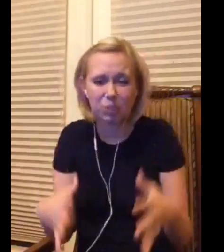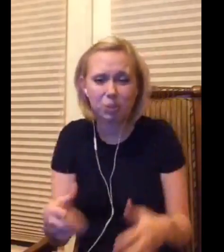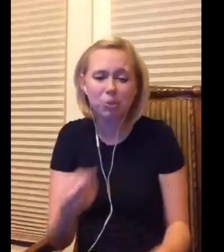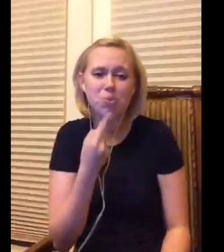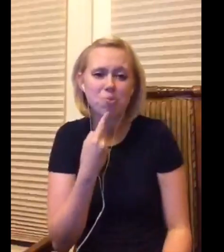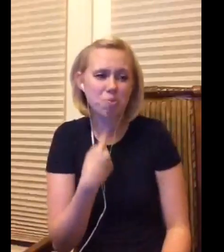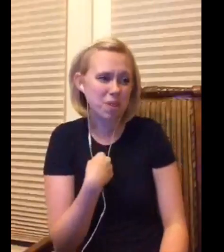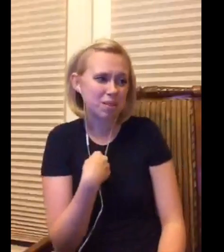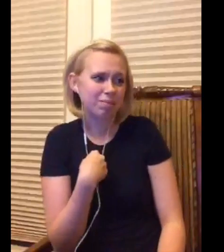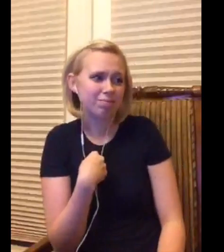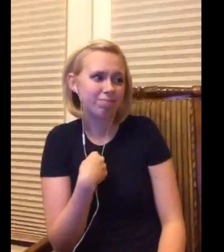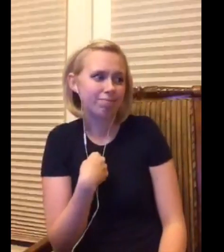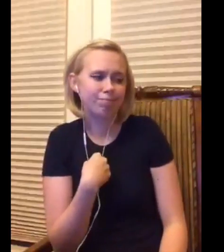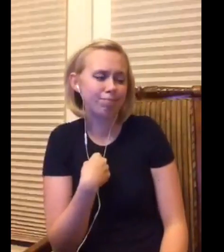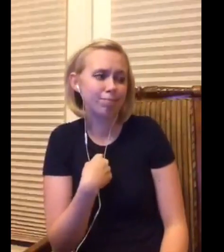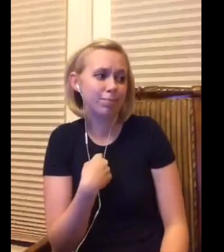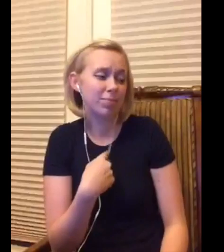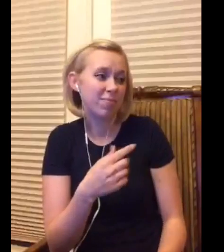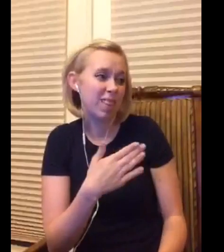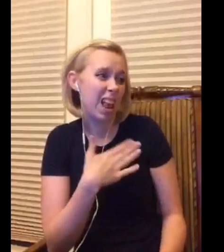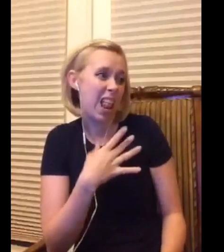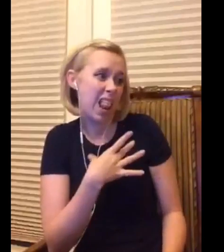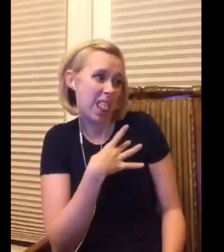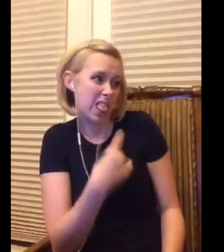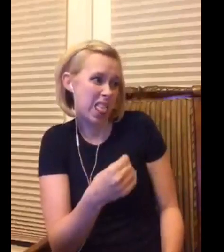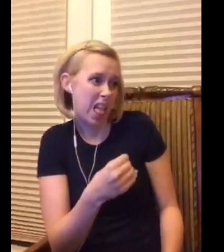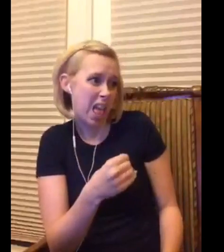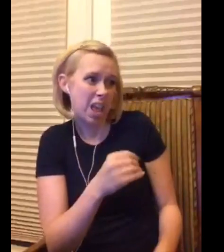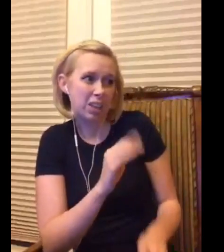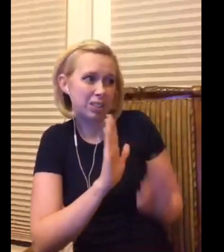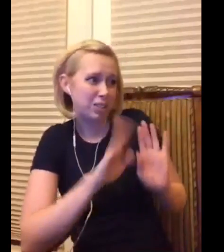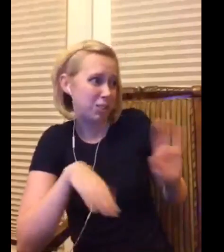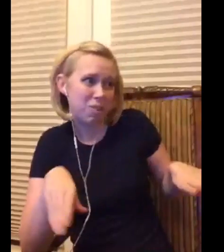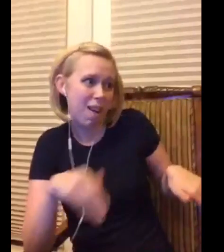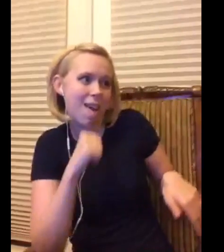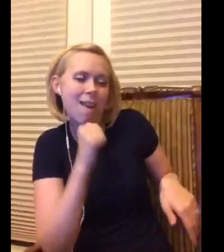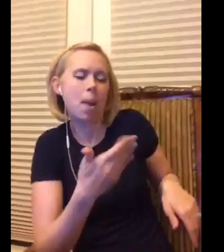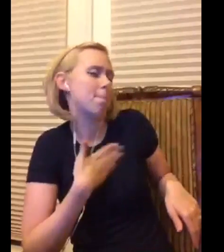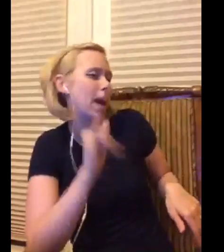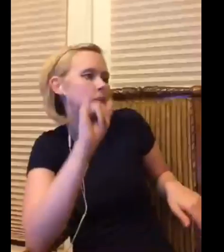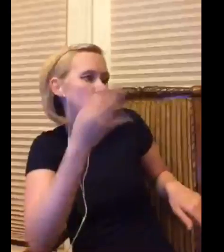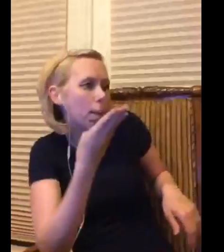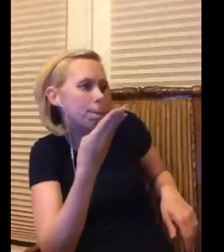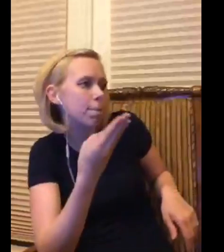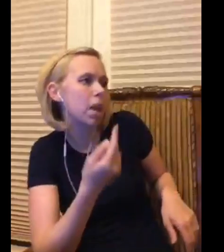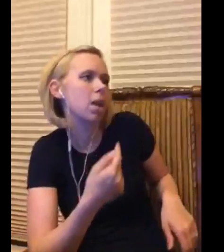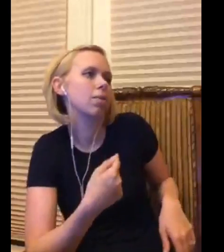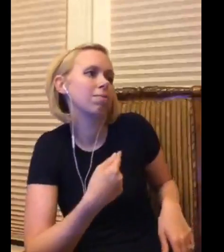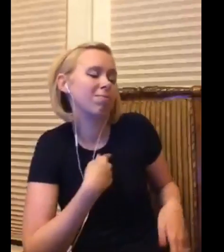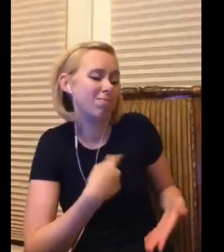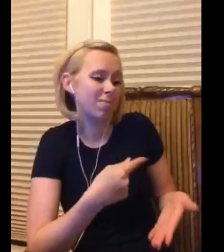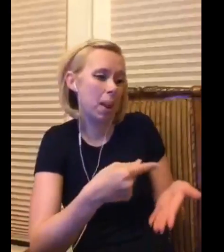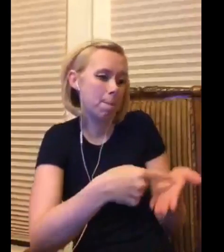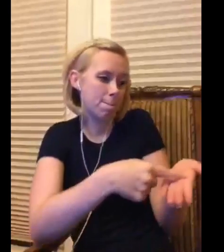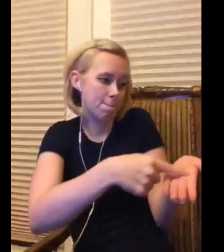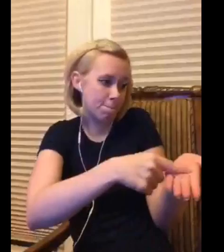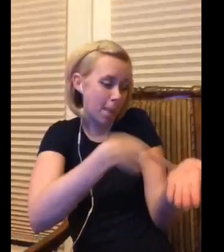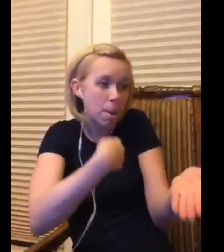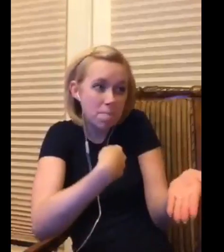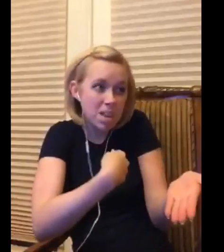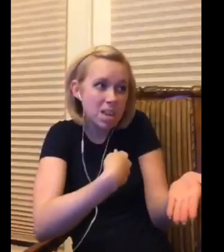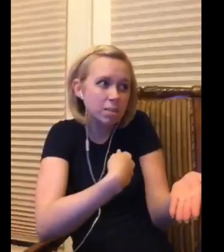case closed. Well, I said to her, you know, kids don't learn from people they don't like.